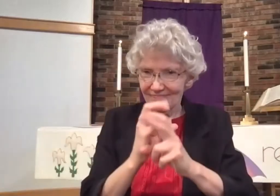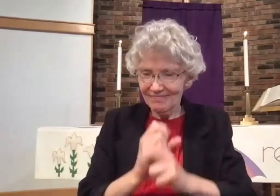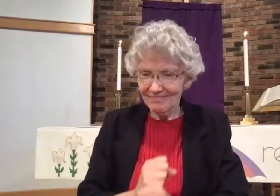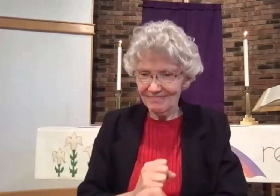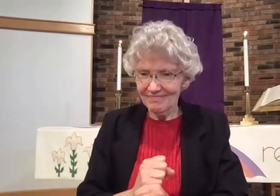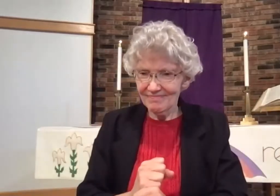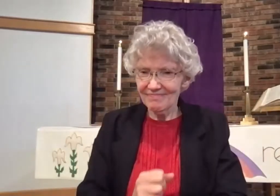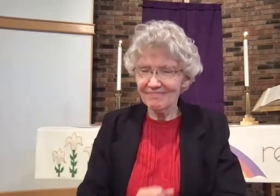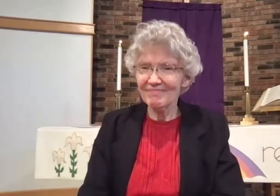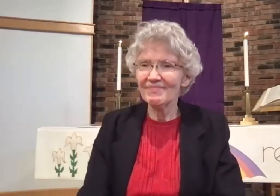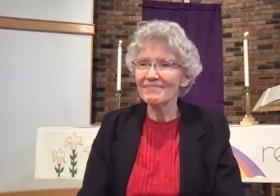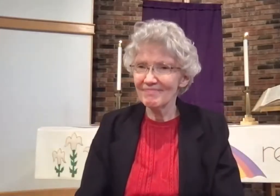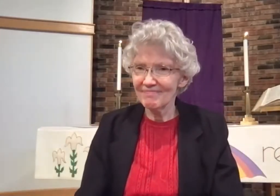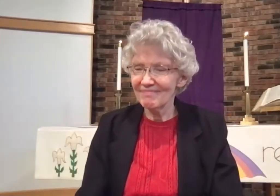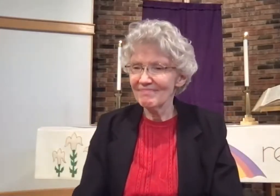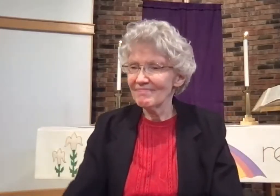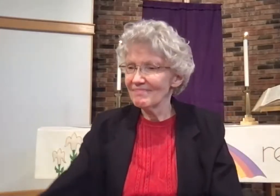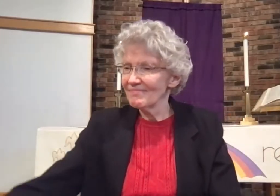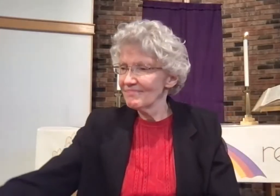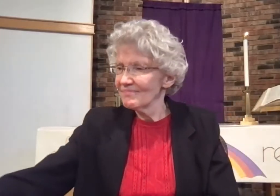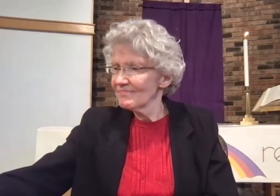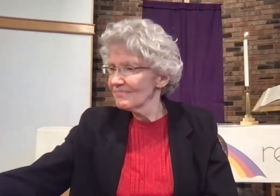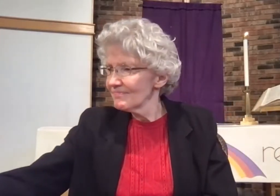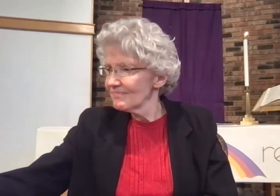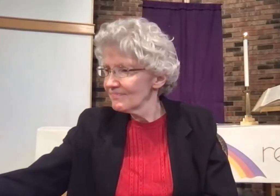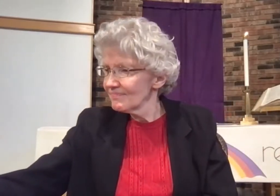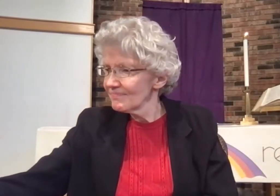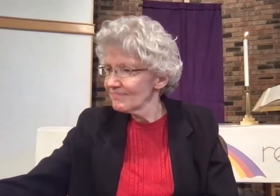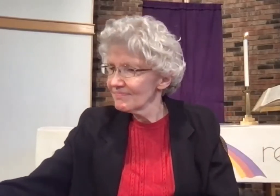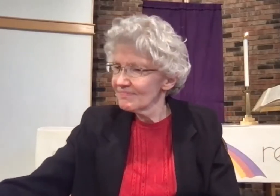Word of God, word of life. Amen.